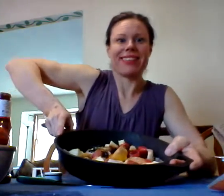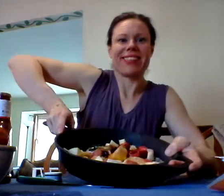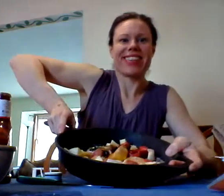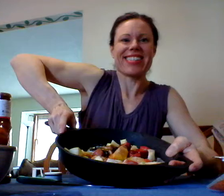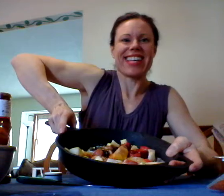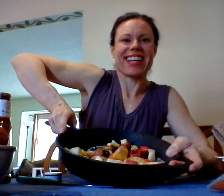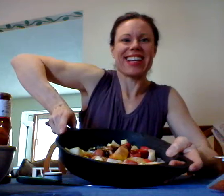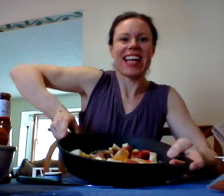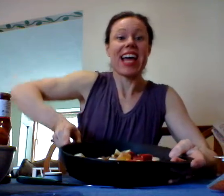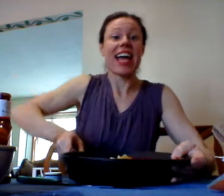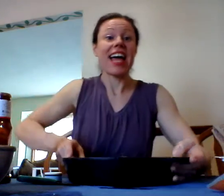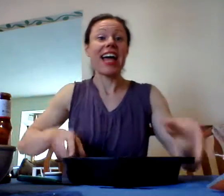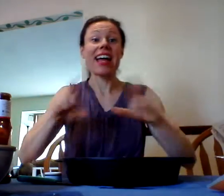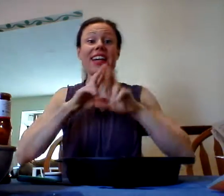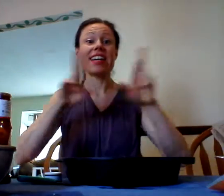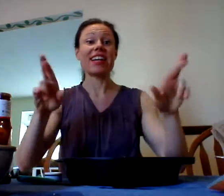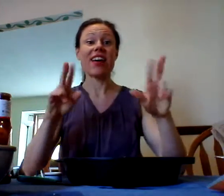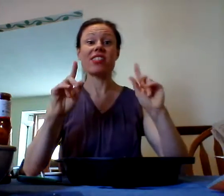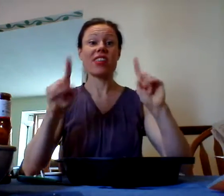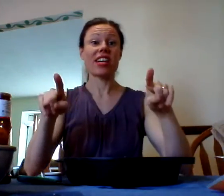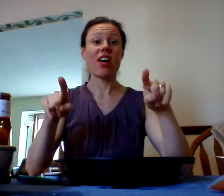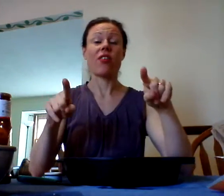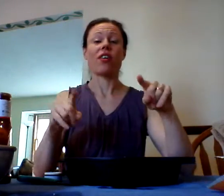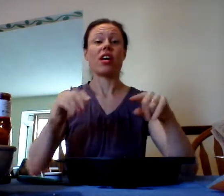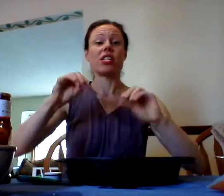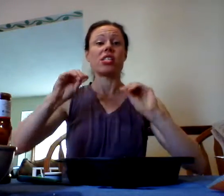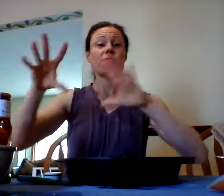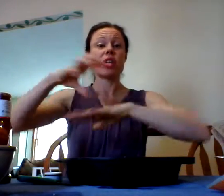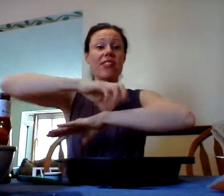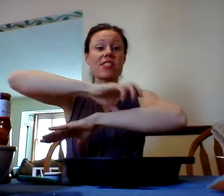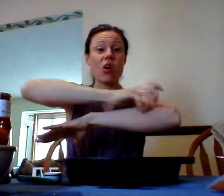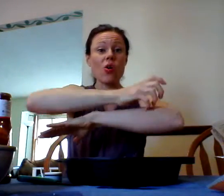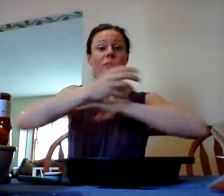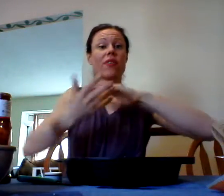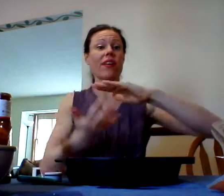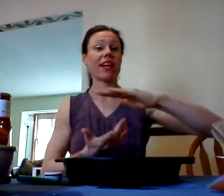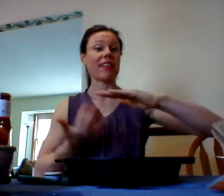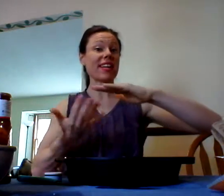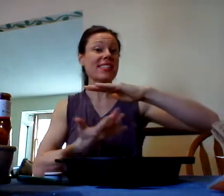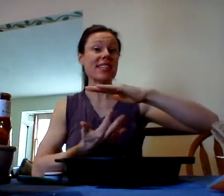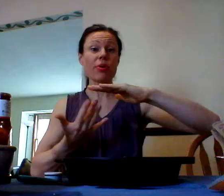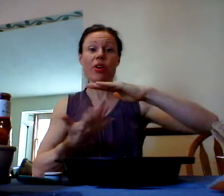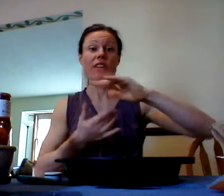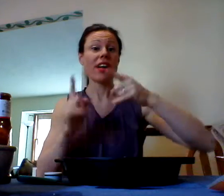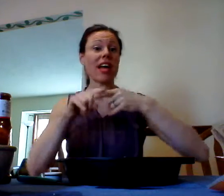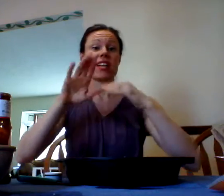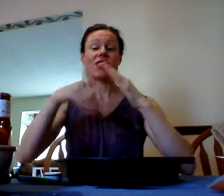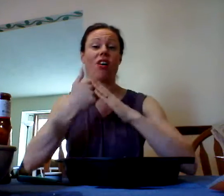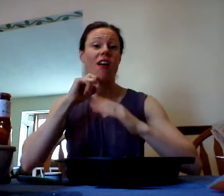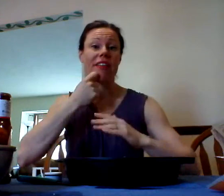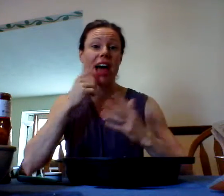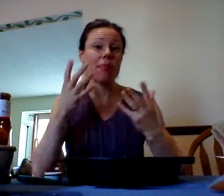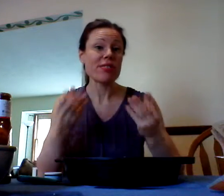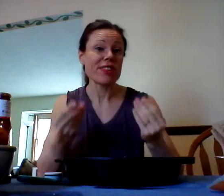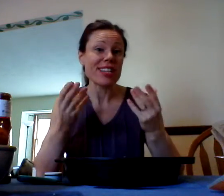You can see. And now it's ready to go. Just put it on the stove, let it simmer until all the apples are nice